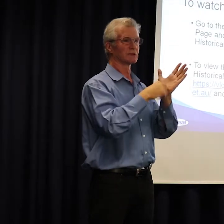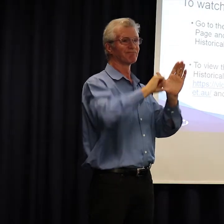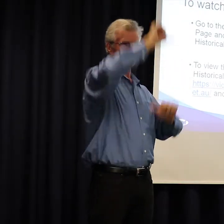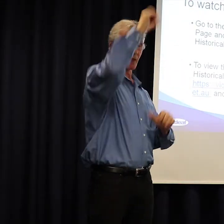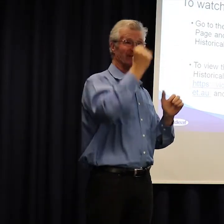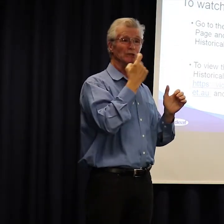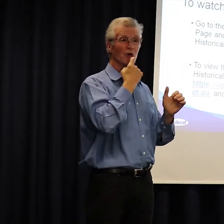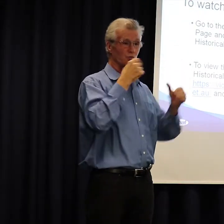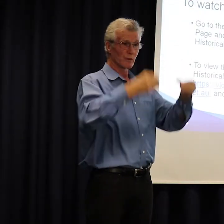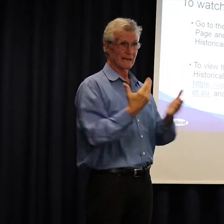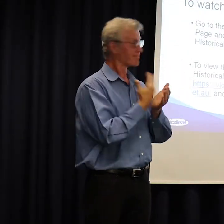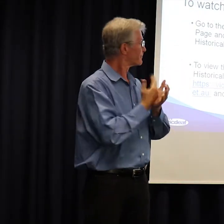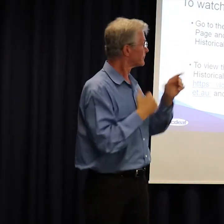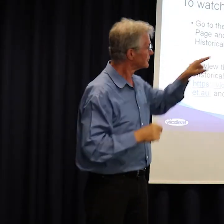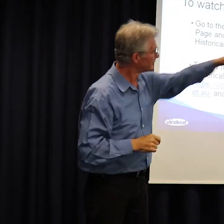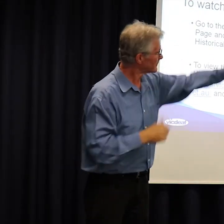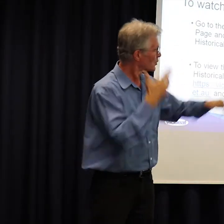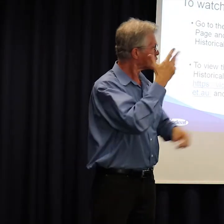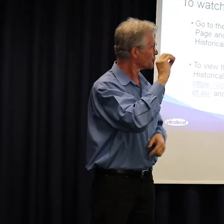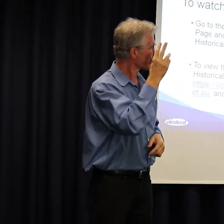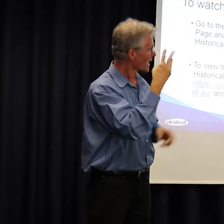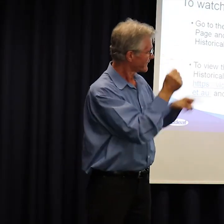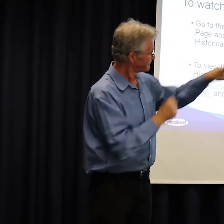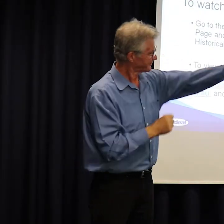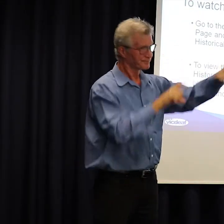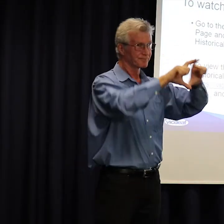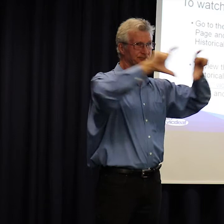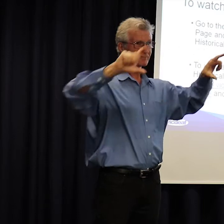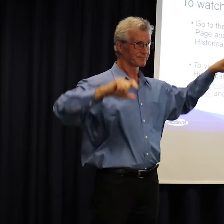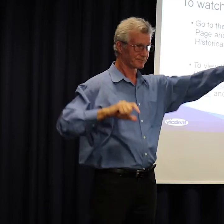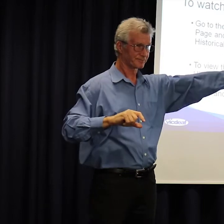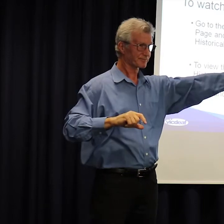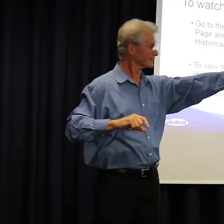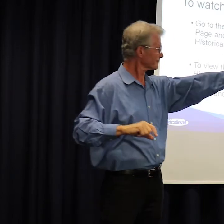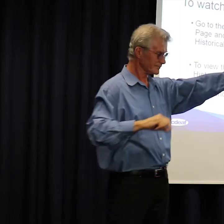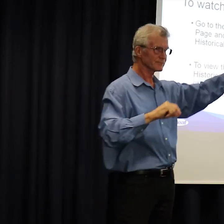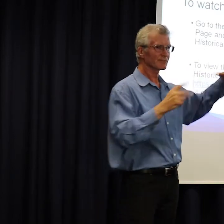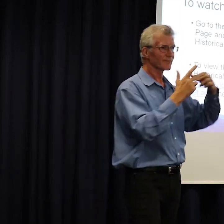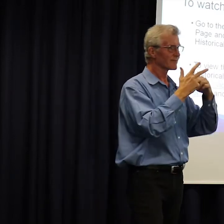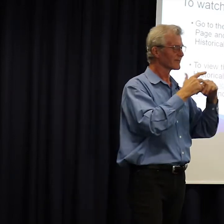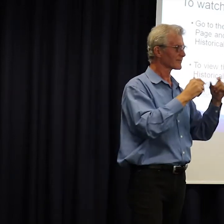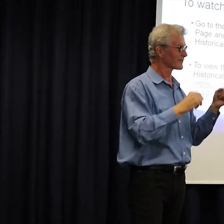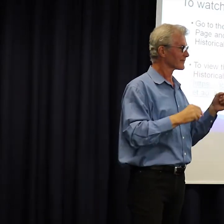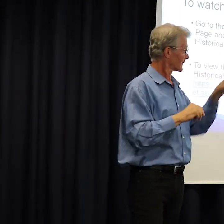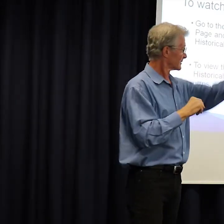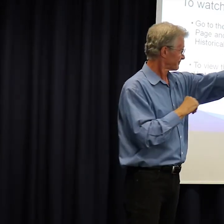Street? There was a stone plaque that's been kept, and it's just in this room, and it says 1903. That's the first Deaf